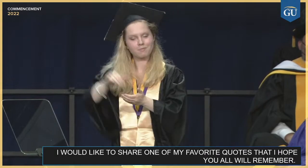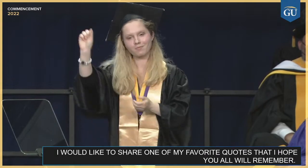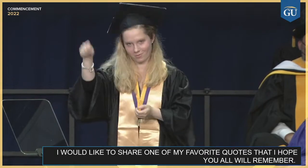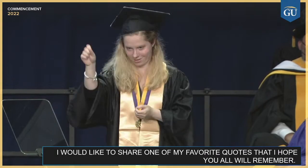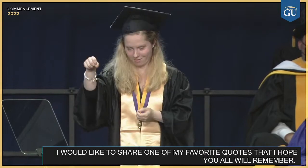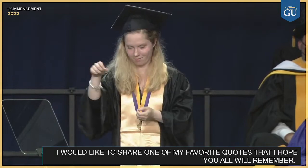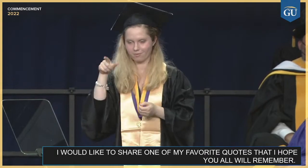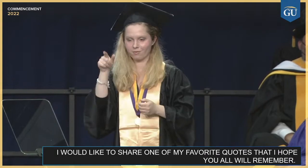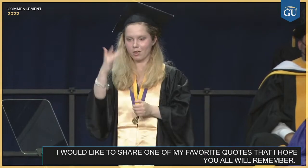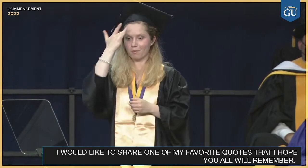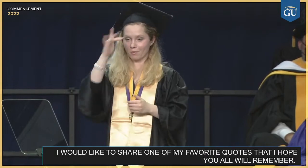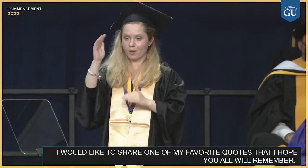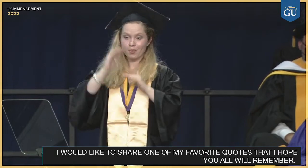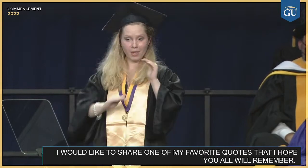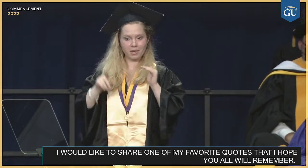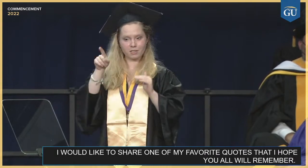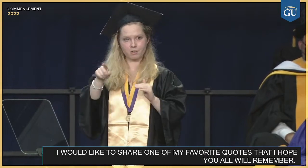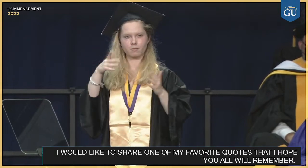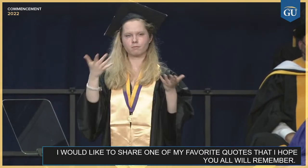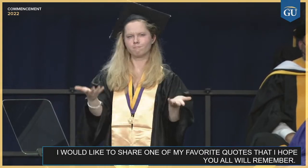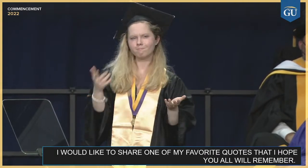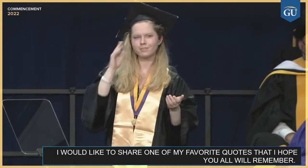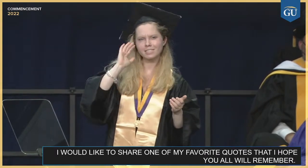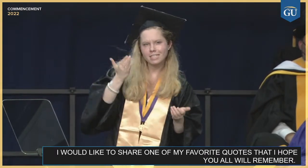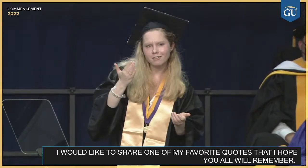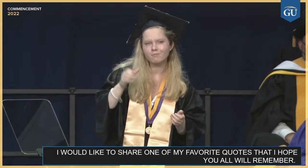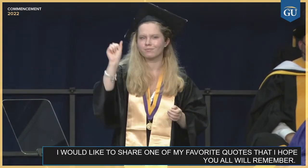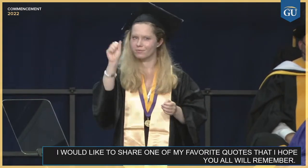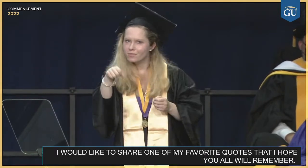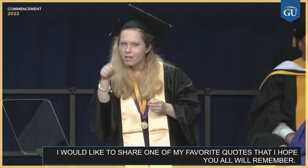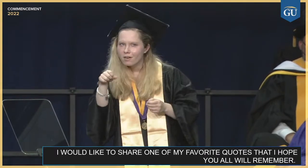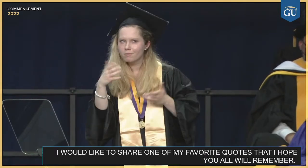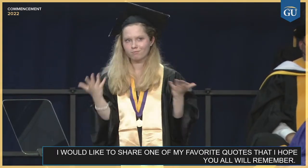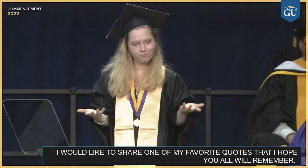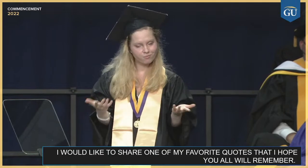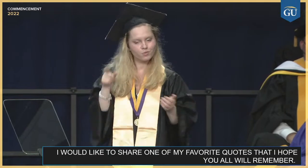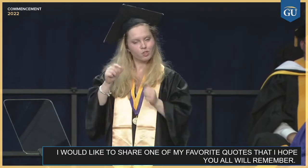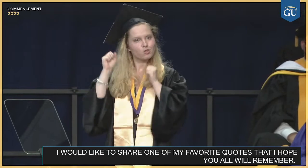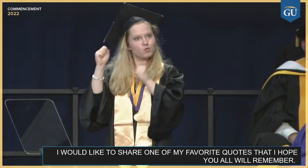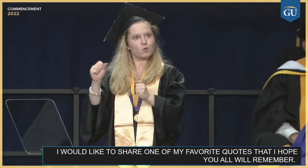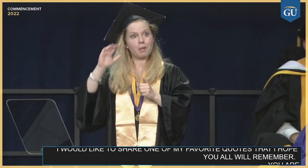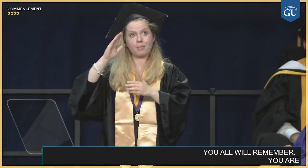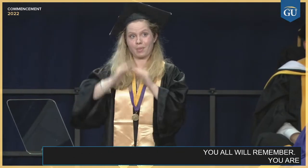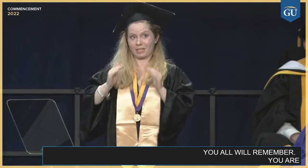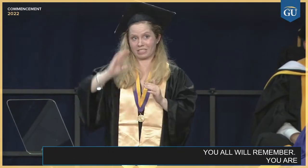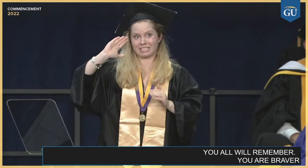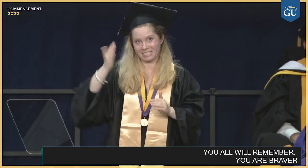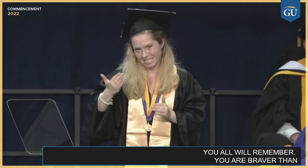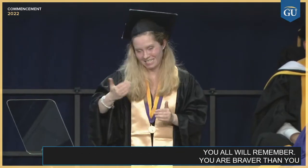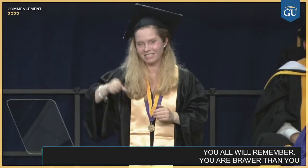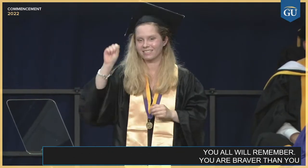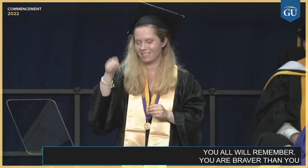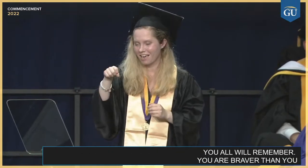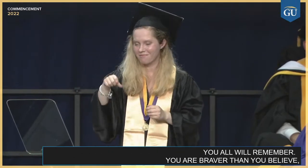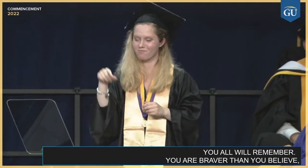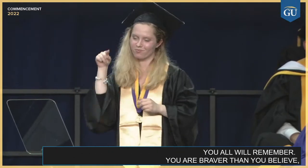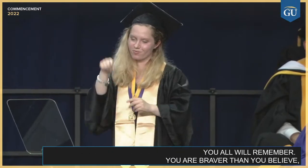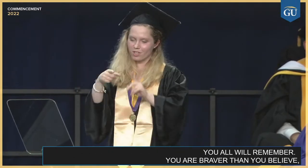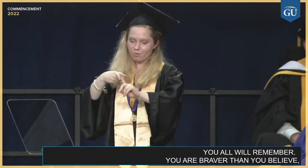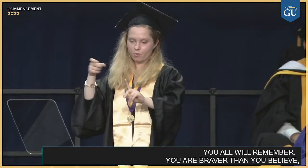You are braver than you believe. You are stronger than you seem. And you are